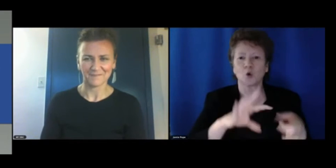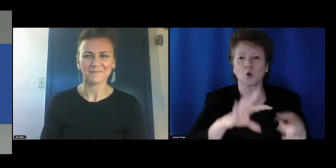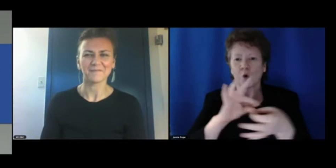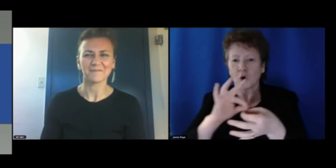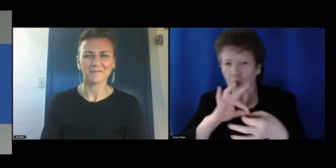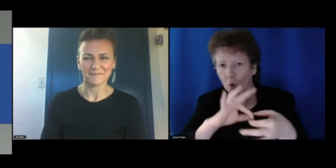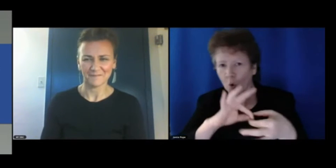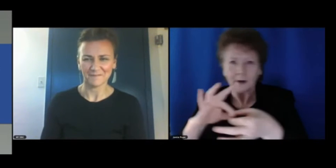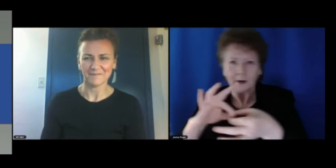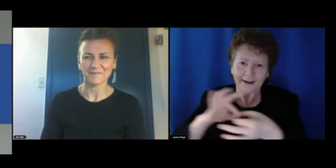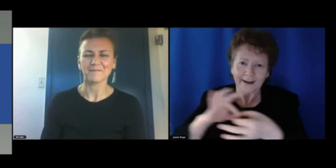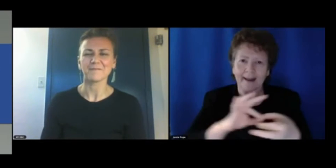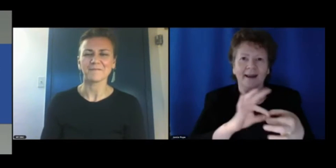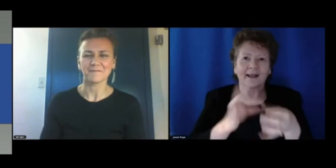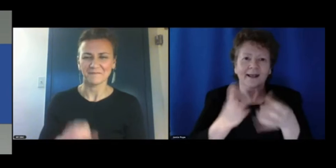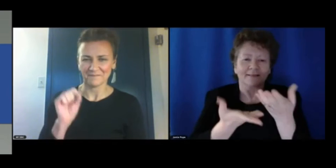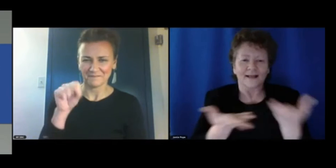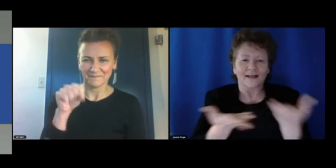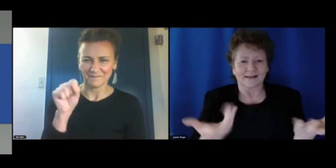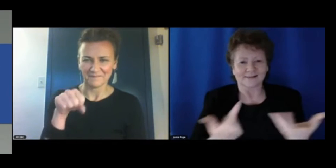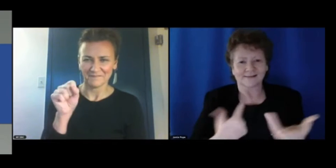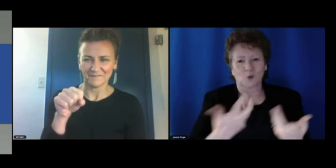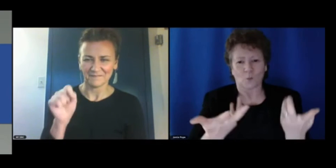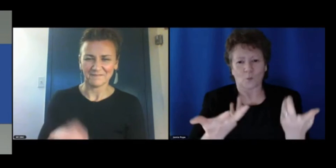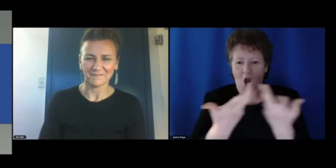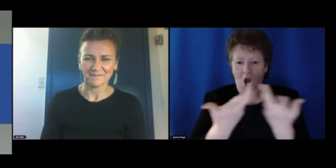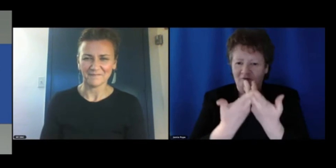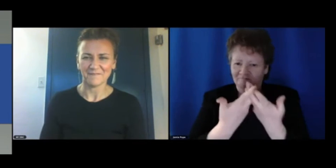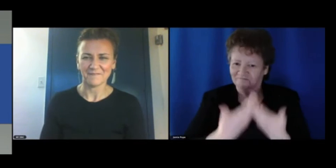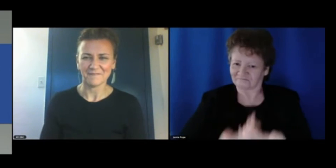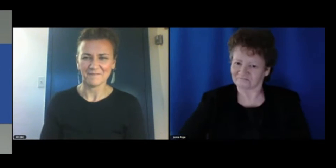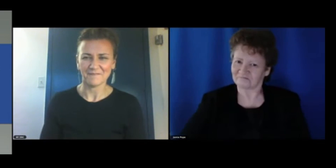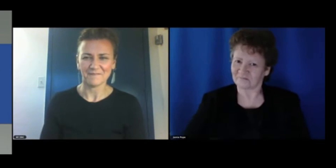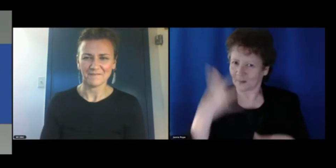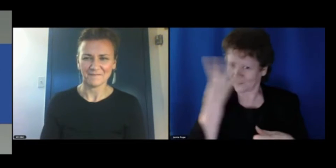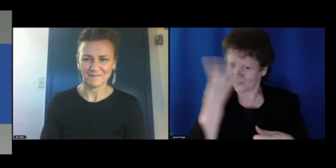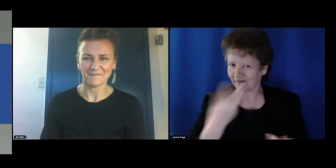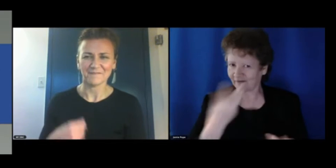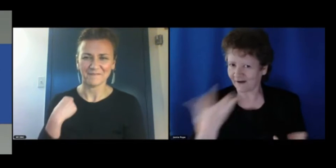internet and emails and coordinating different services.